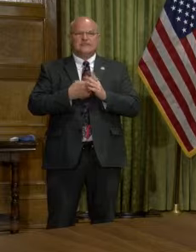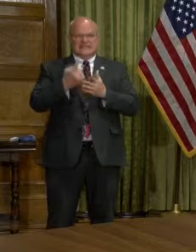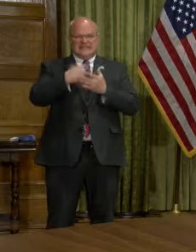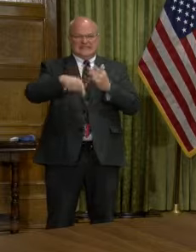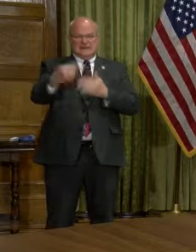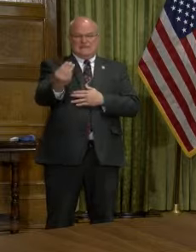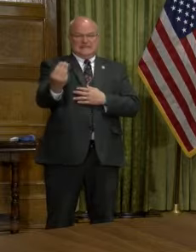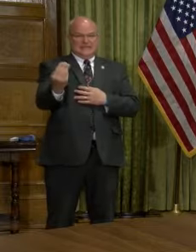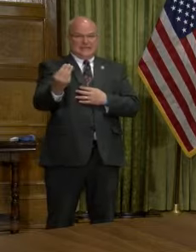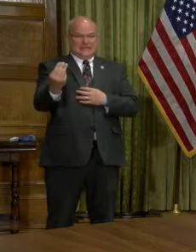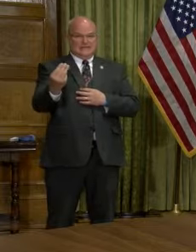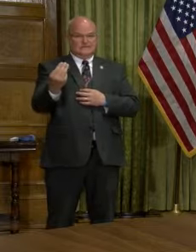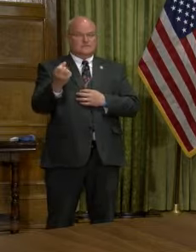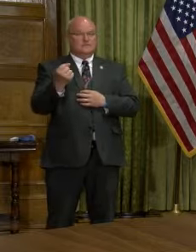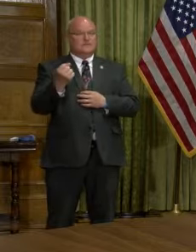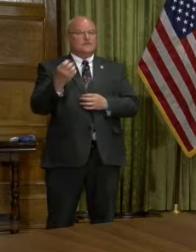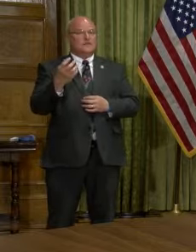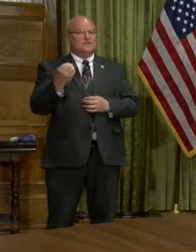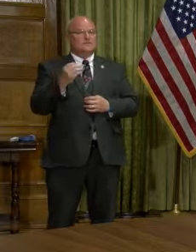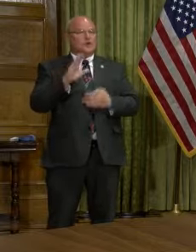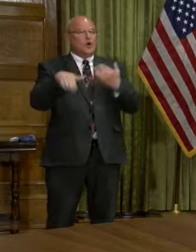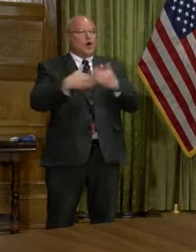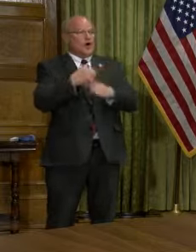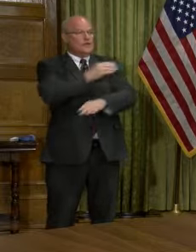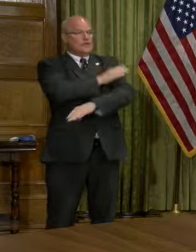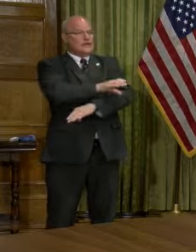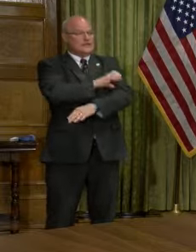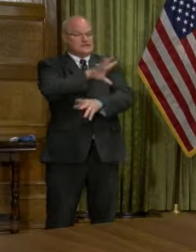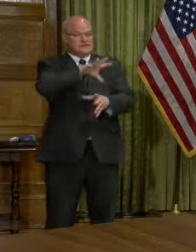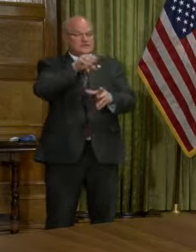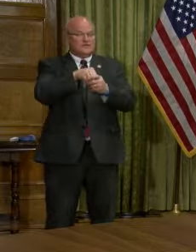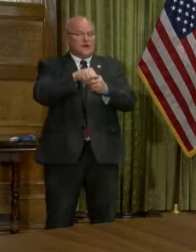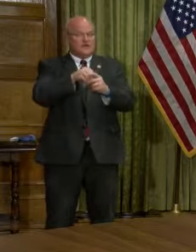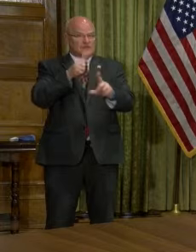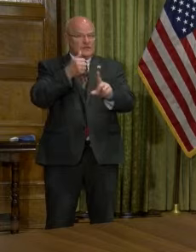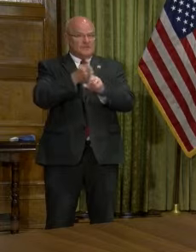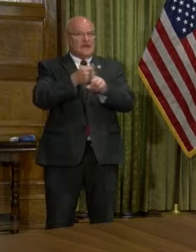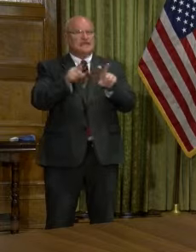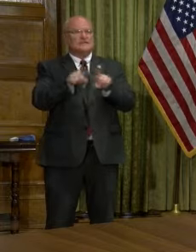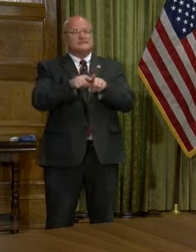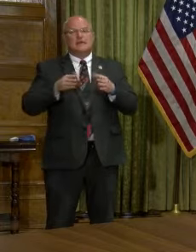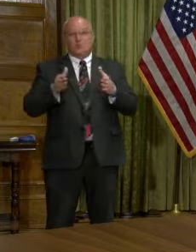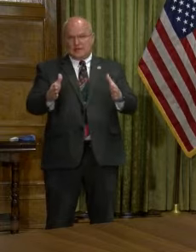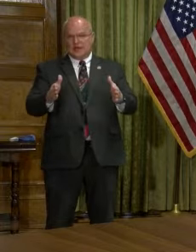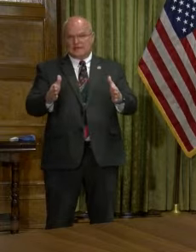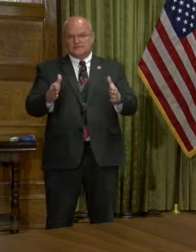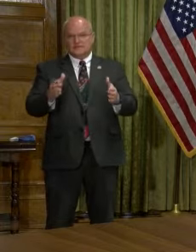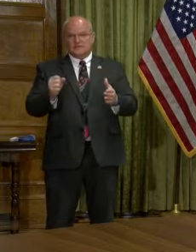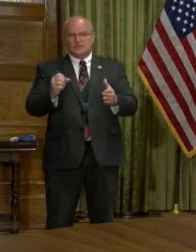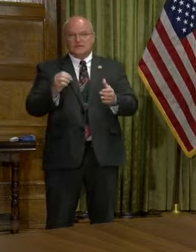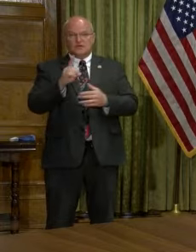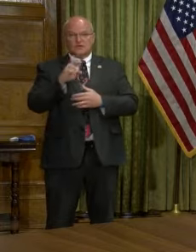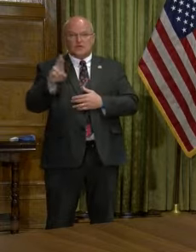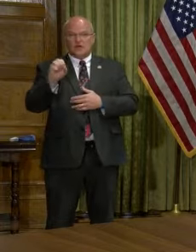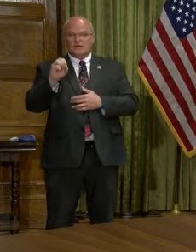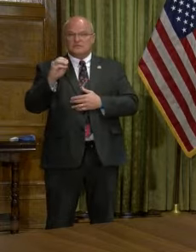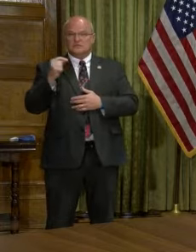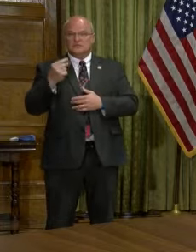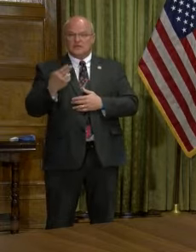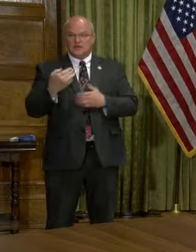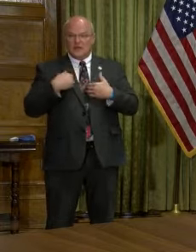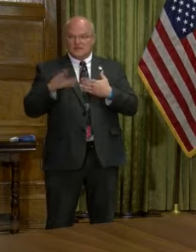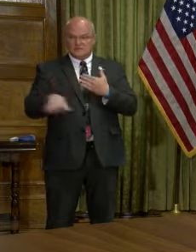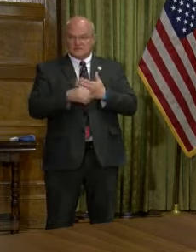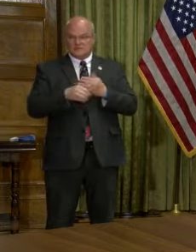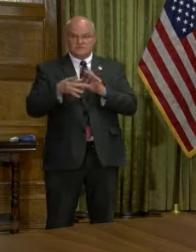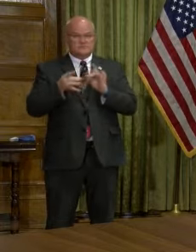next Monday, and so all of the clinics involved will be impacted in the same way. And Dr. Smith, did you have